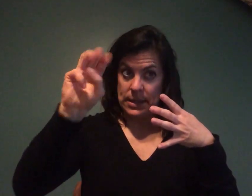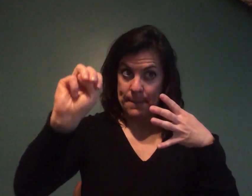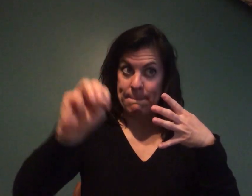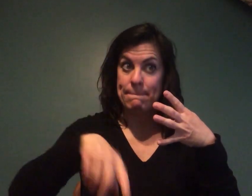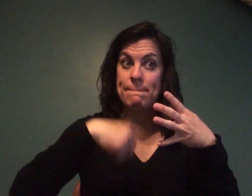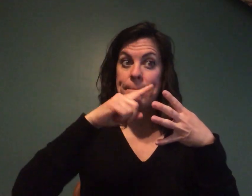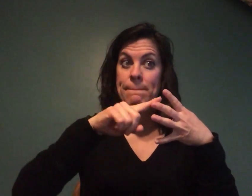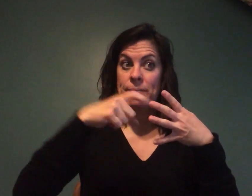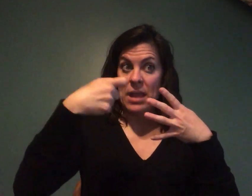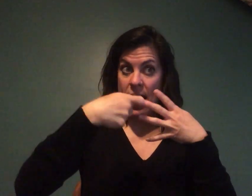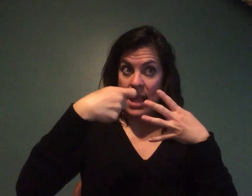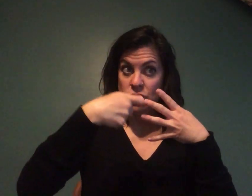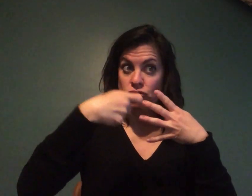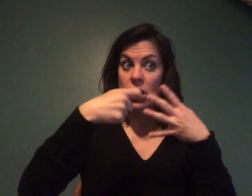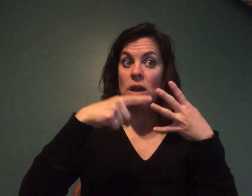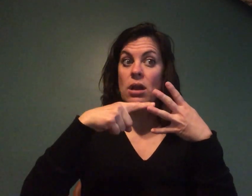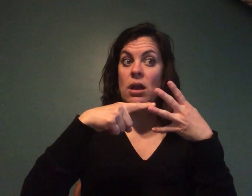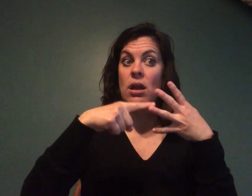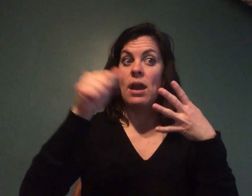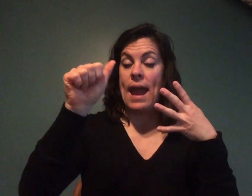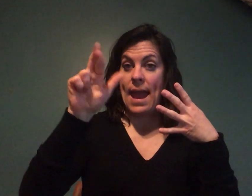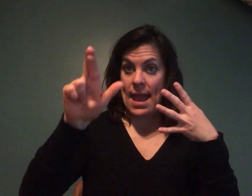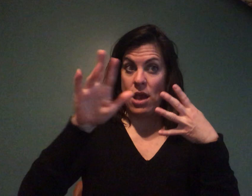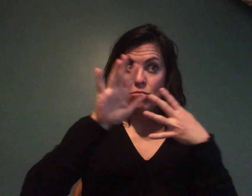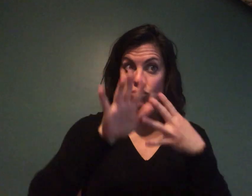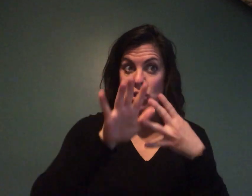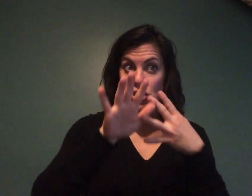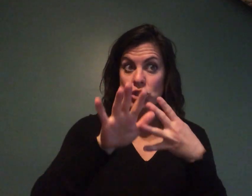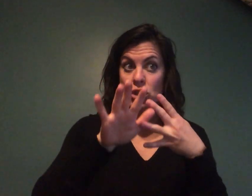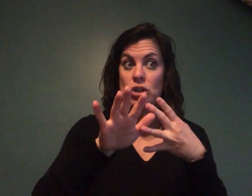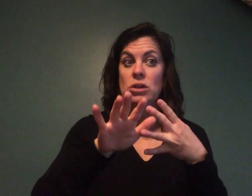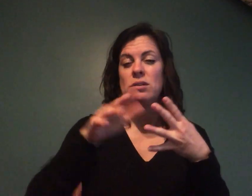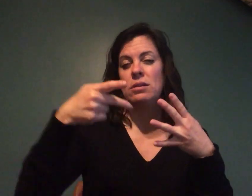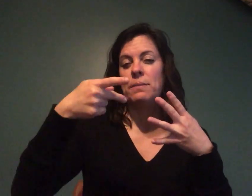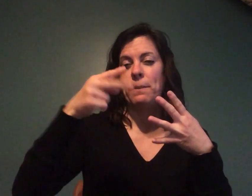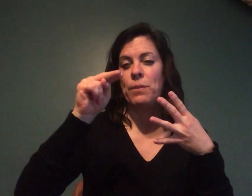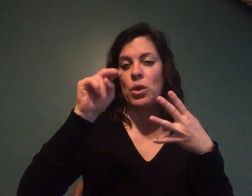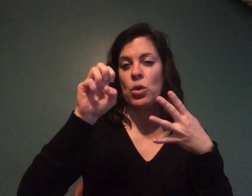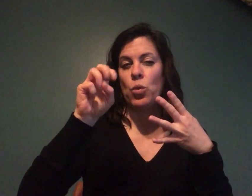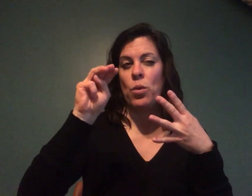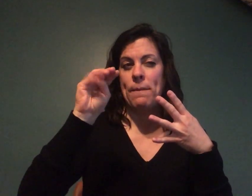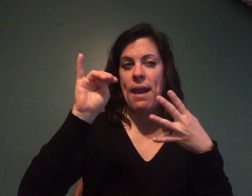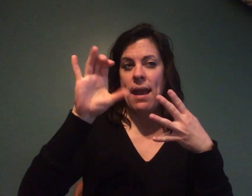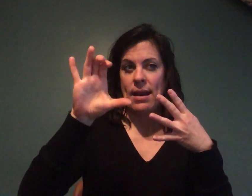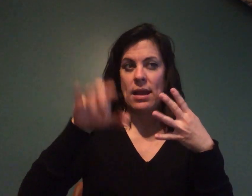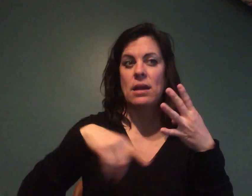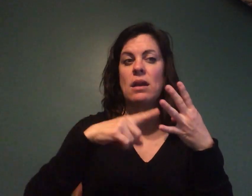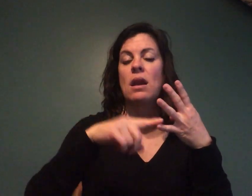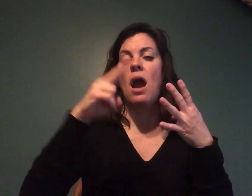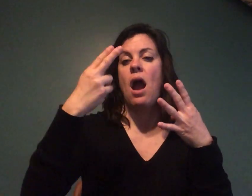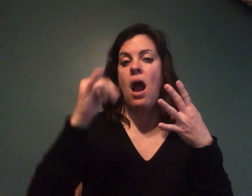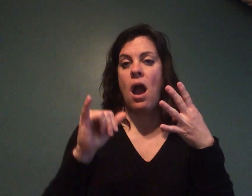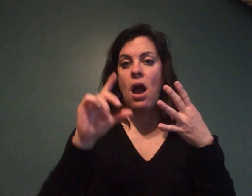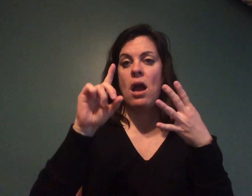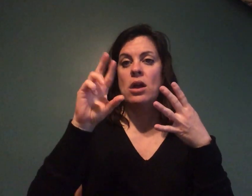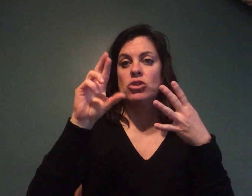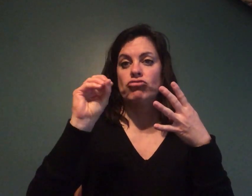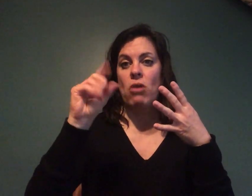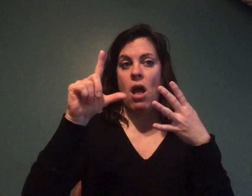air pressure, which is pneumatic, and hydraulics. They're the four that they always come up in an ocean test. Are they going to come